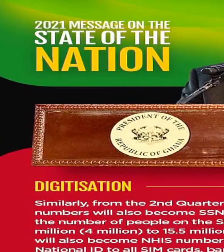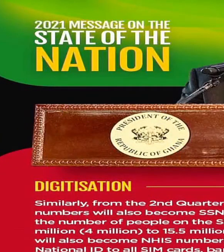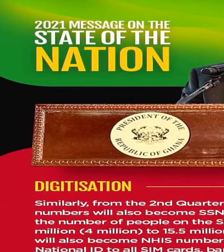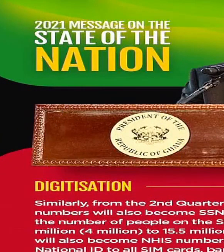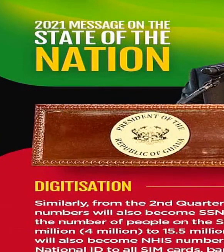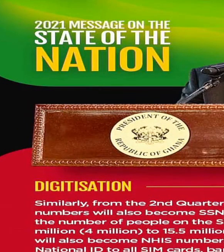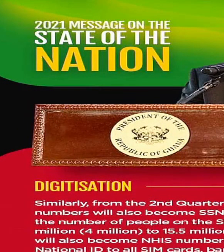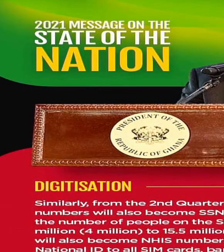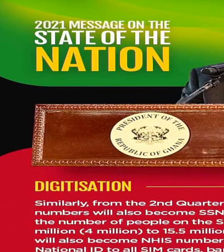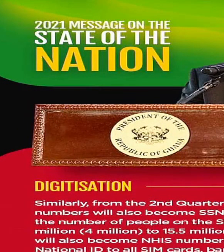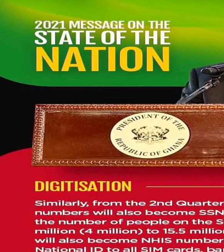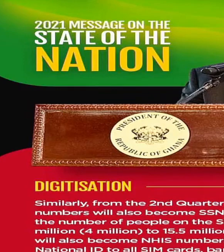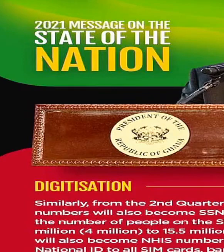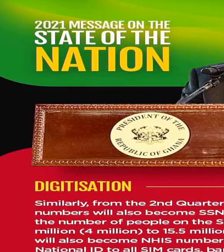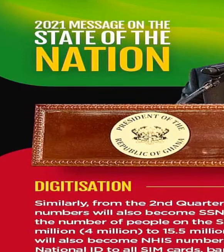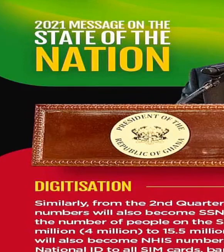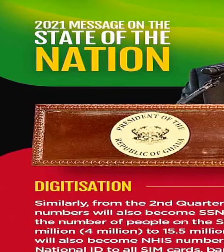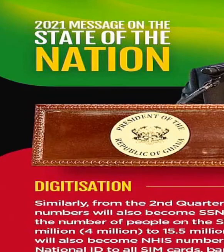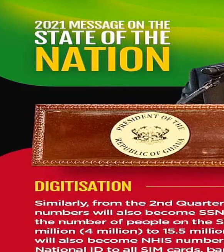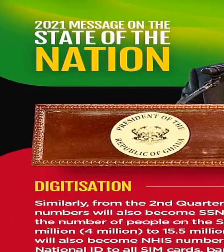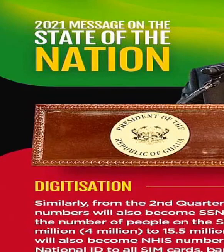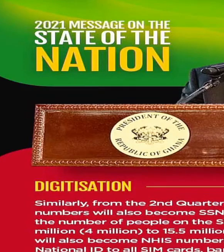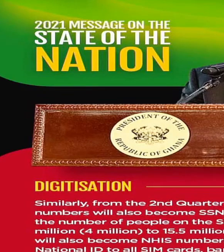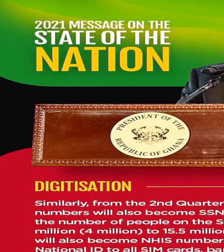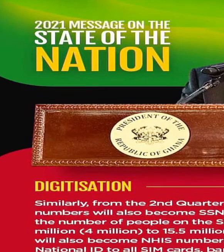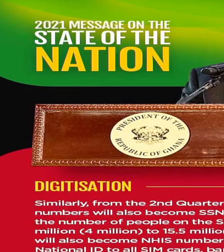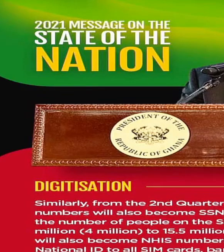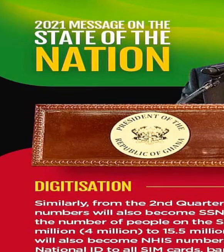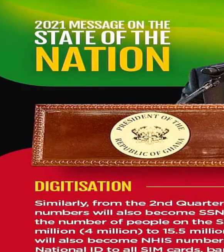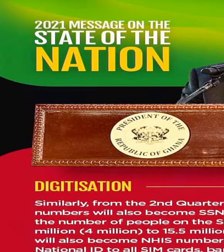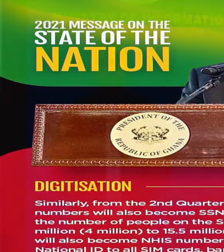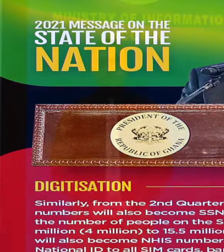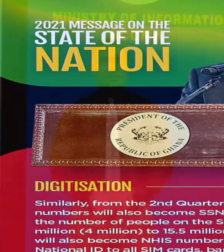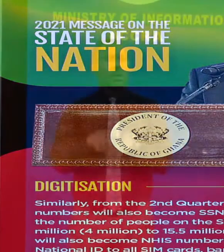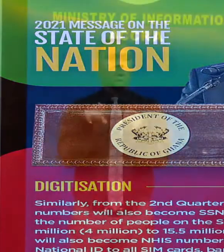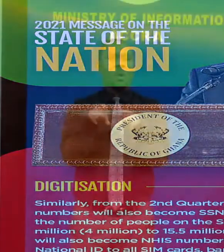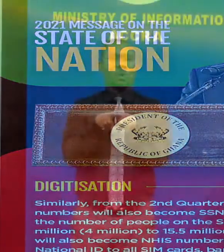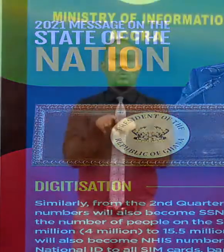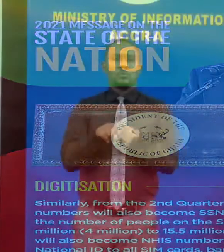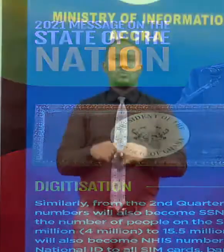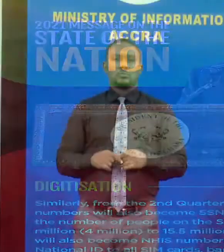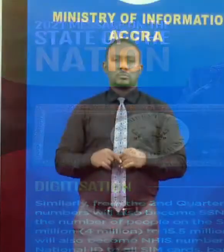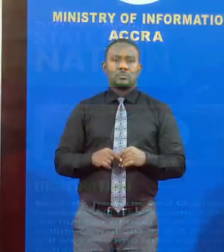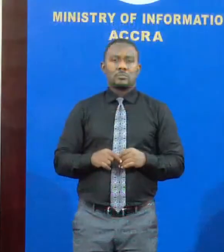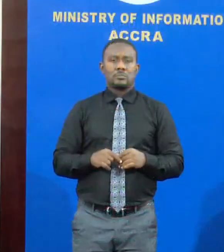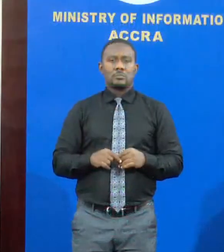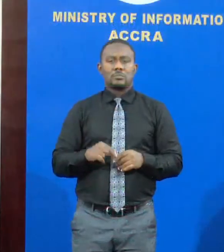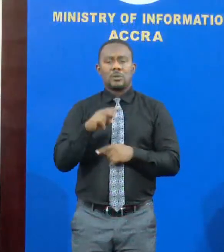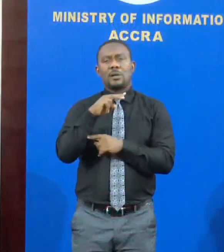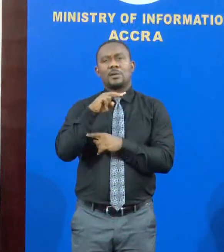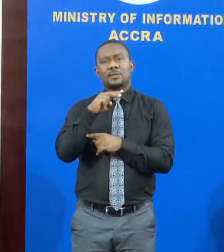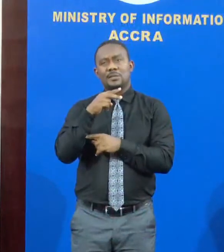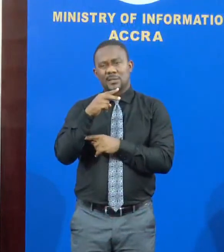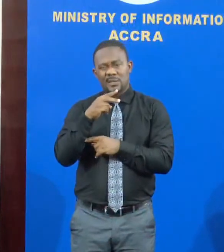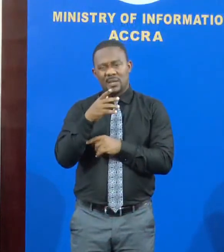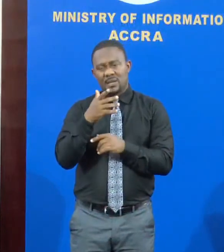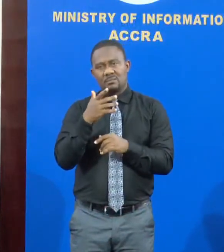His Excellency stated as follows, quote, "Similarly, from the second quarter of this